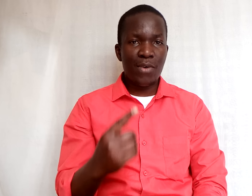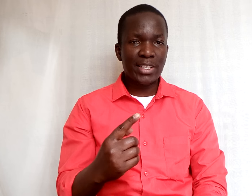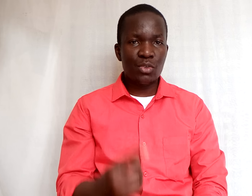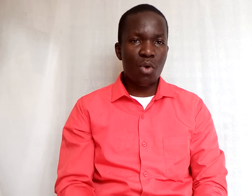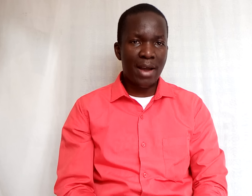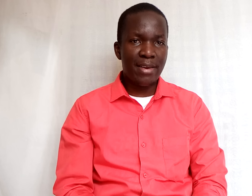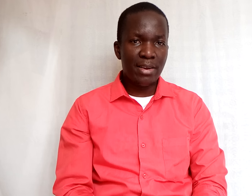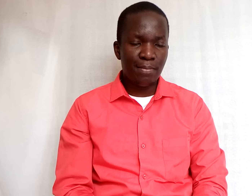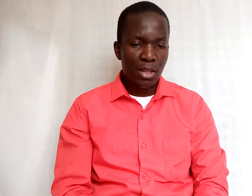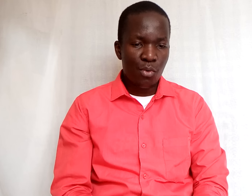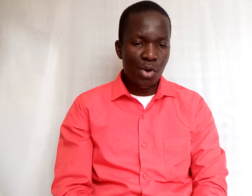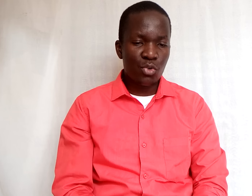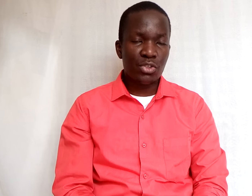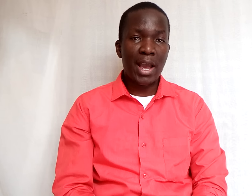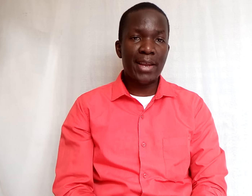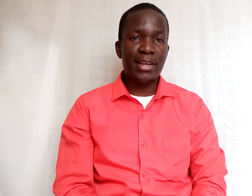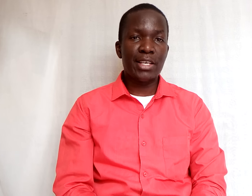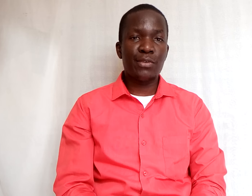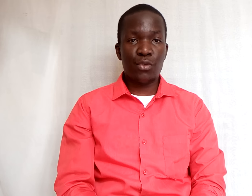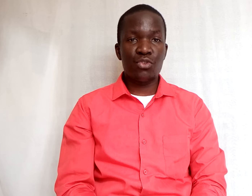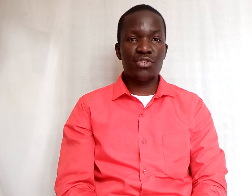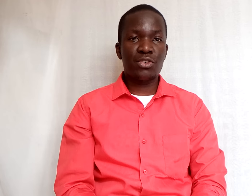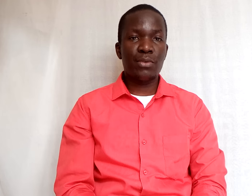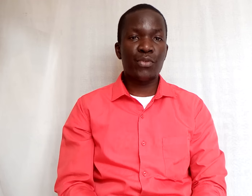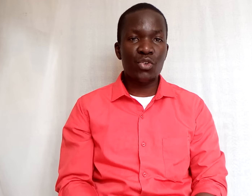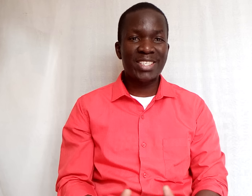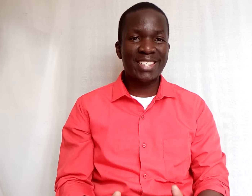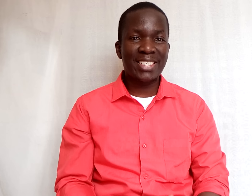first word we want to sign is fruits. Fruits,